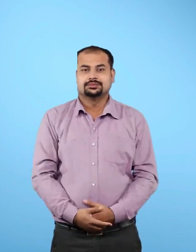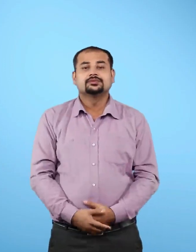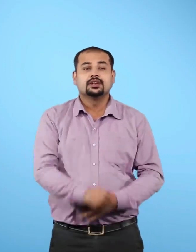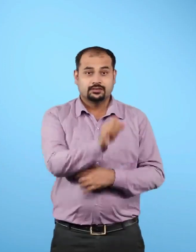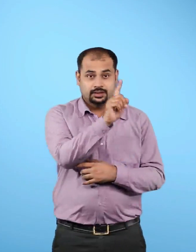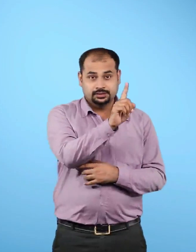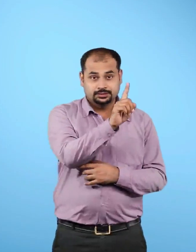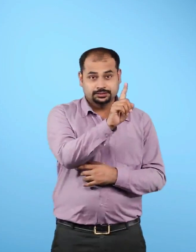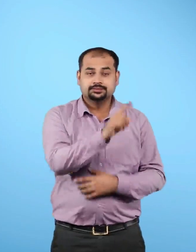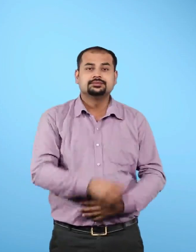1.